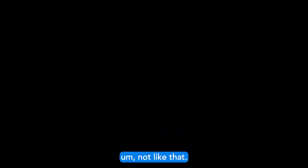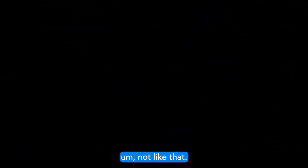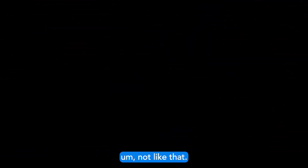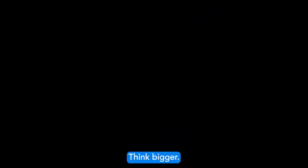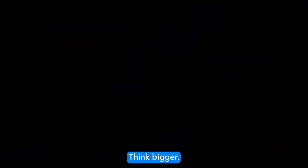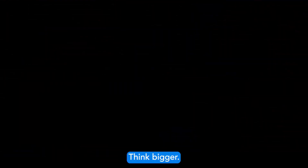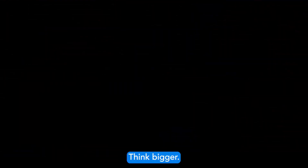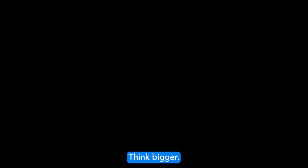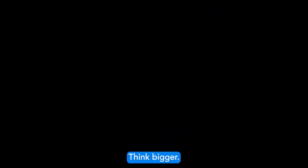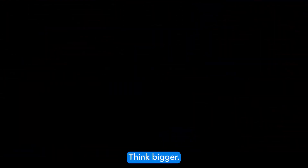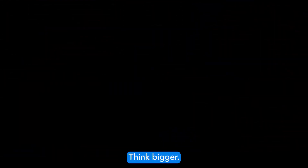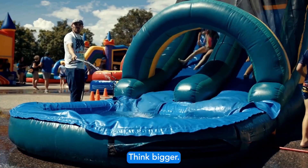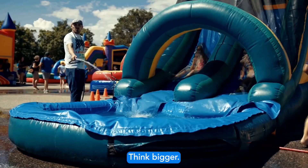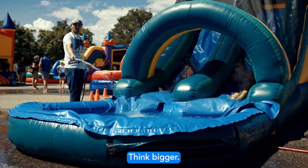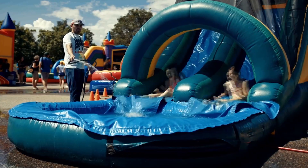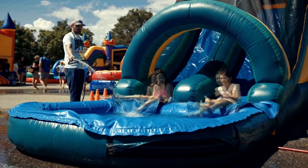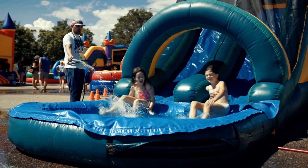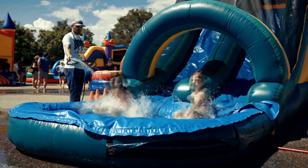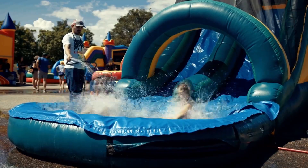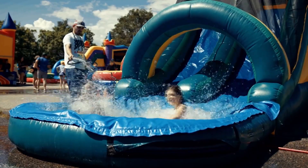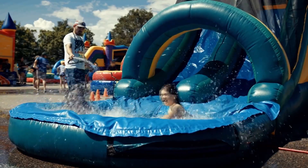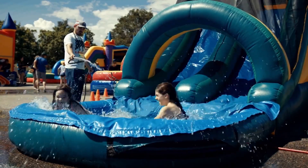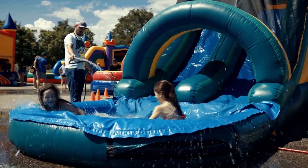Not like that. Think bigger.